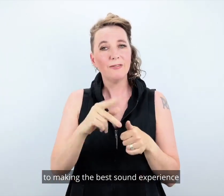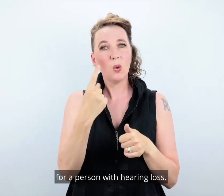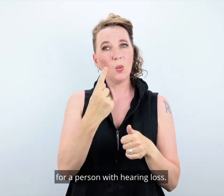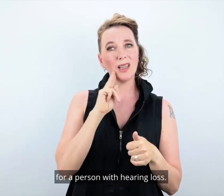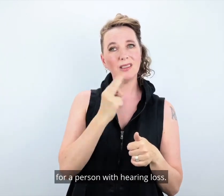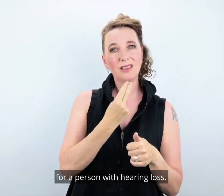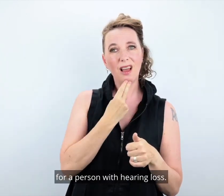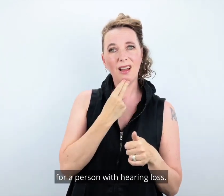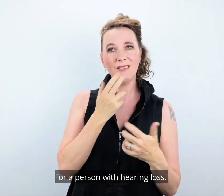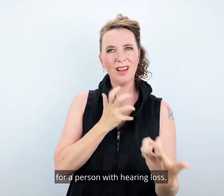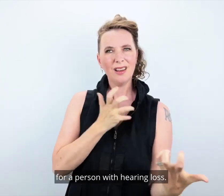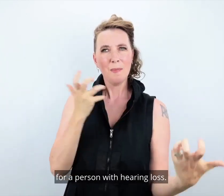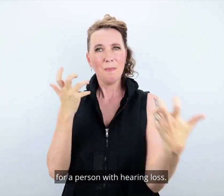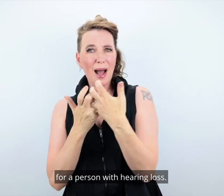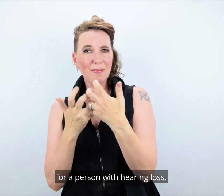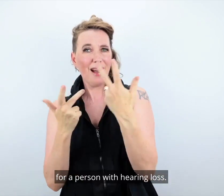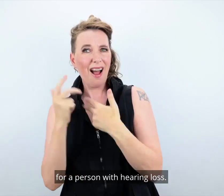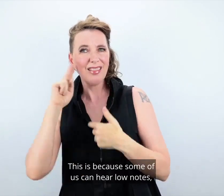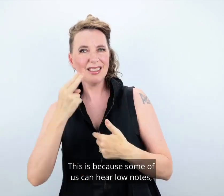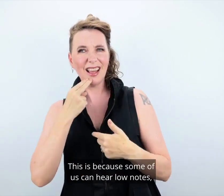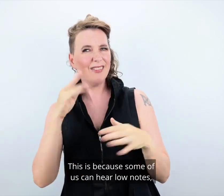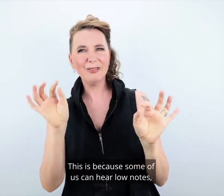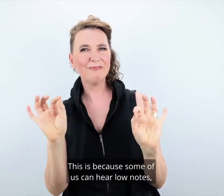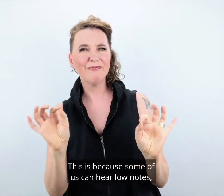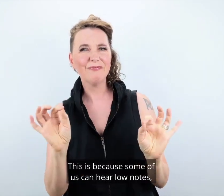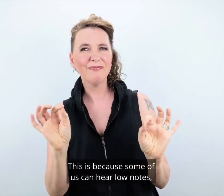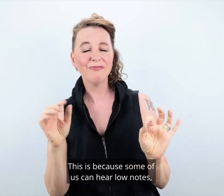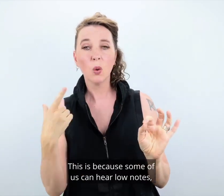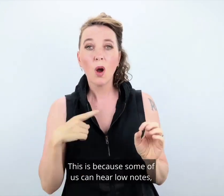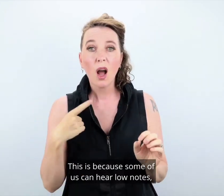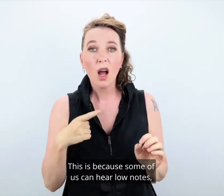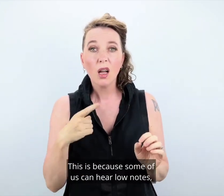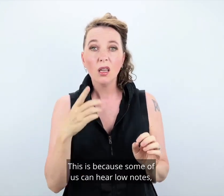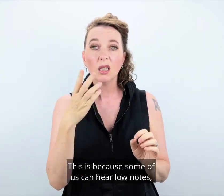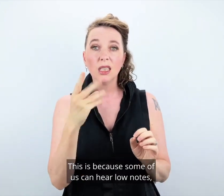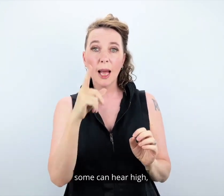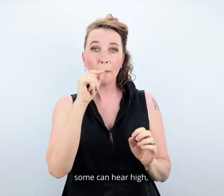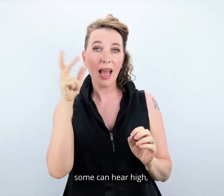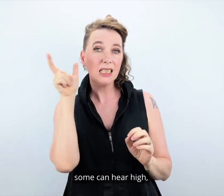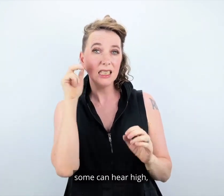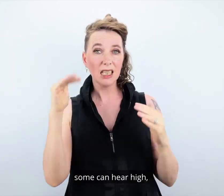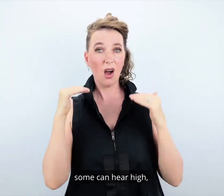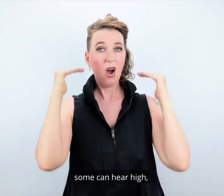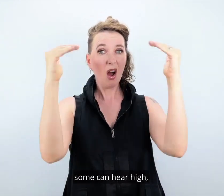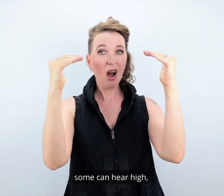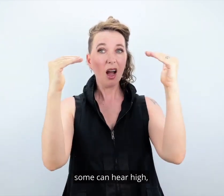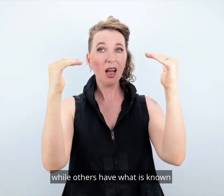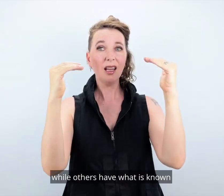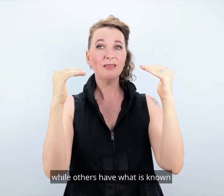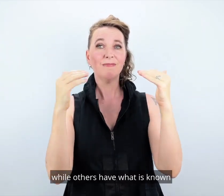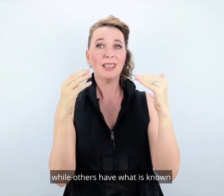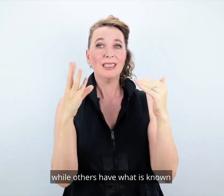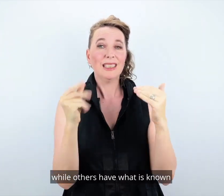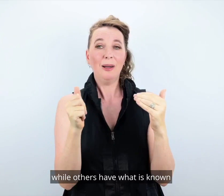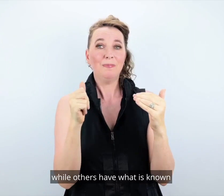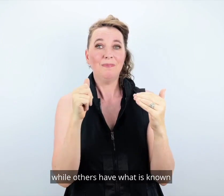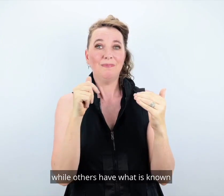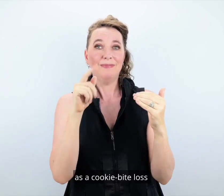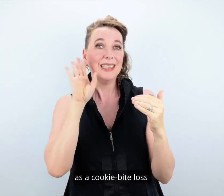for a person with hearing loss. This is because some of us can hear low notes, some can hear high, while others have what is known as a